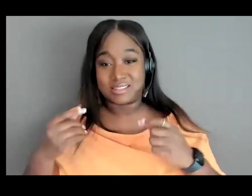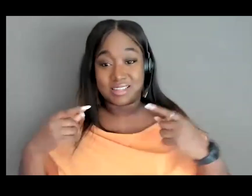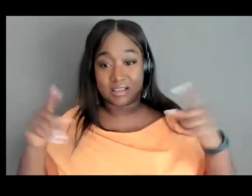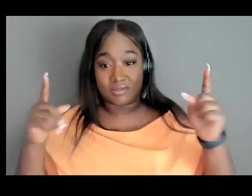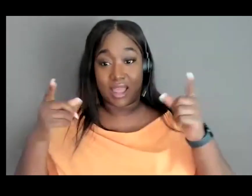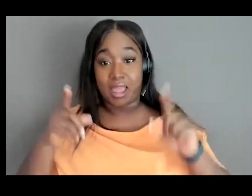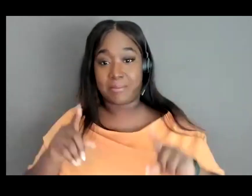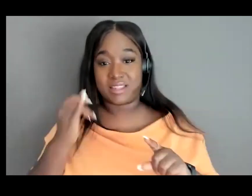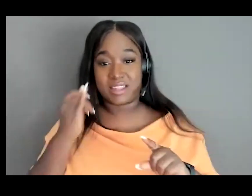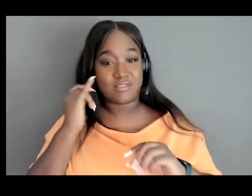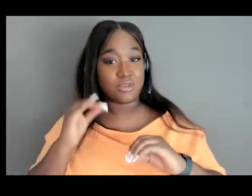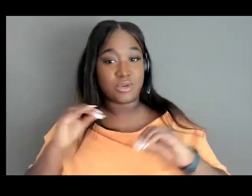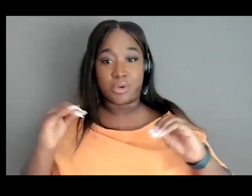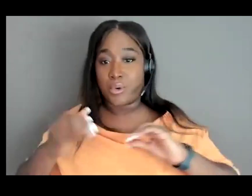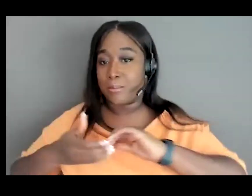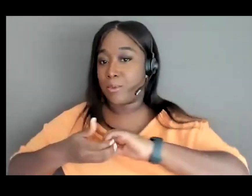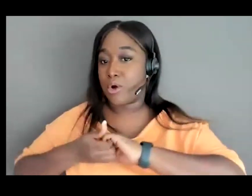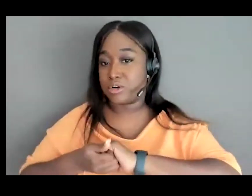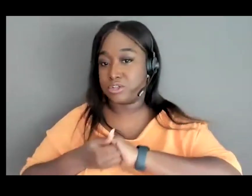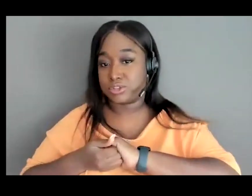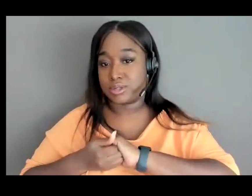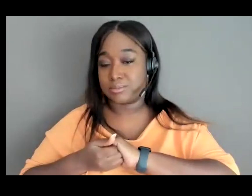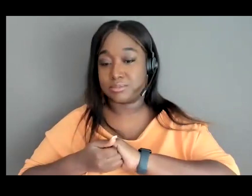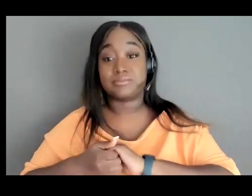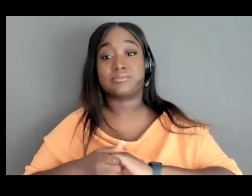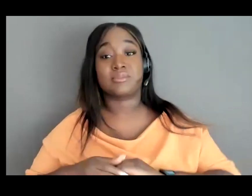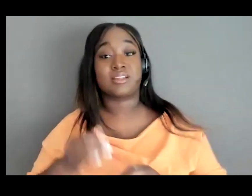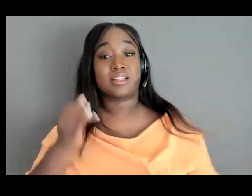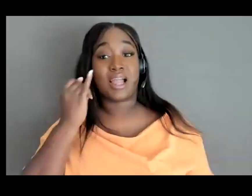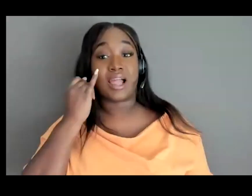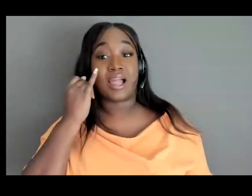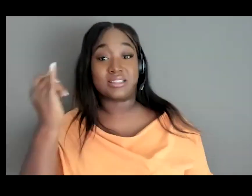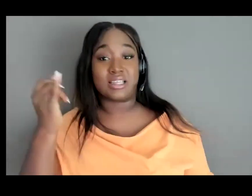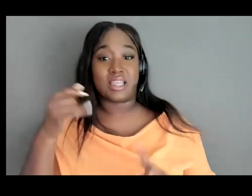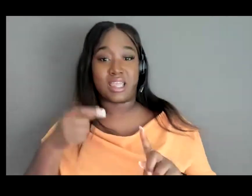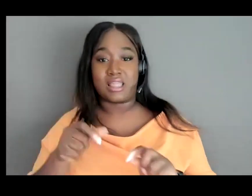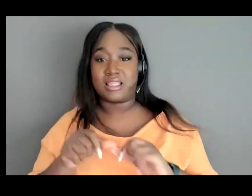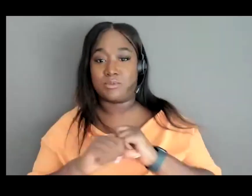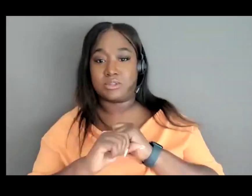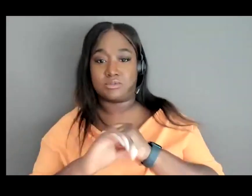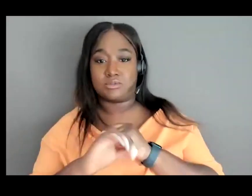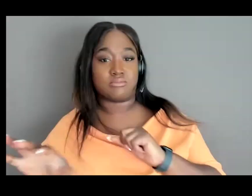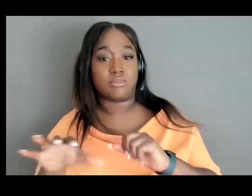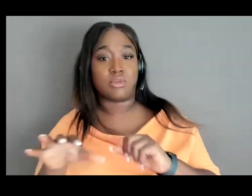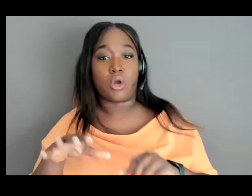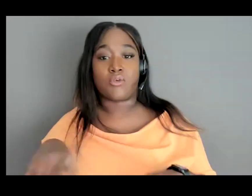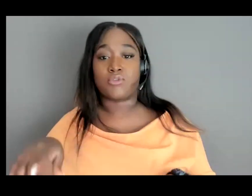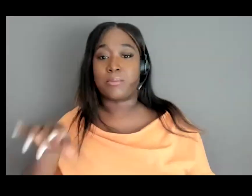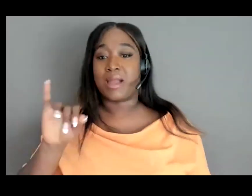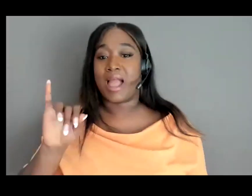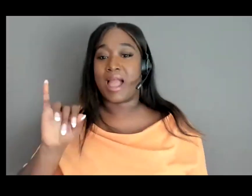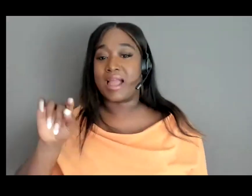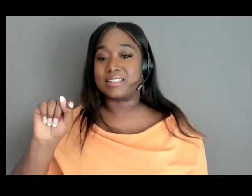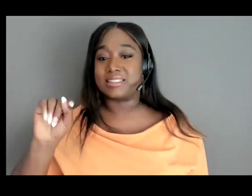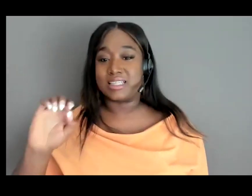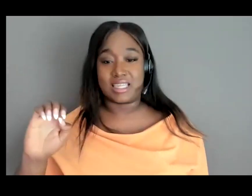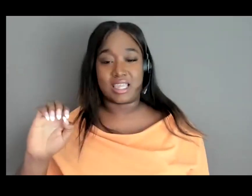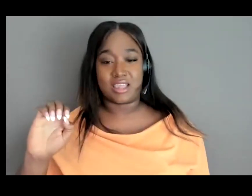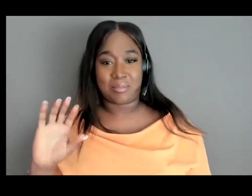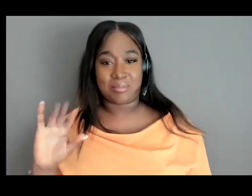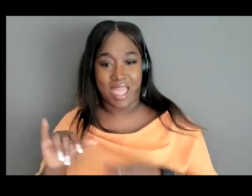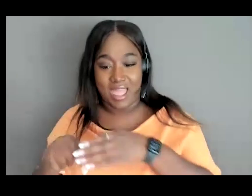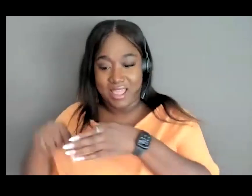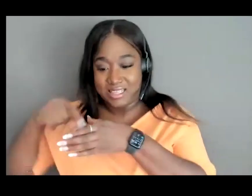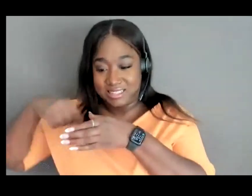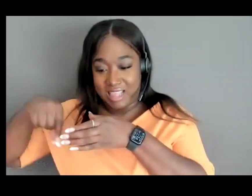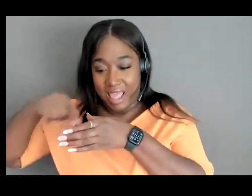without partnerships. And one thing that idea is being pushed at ITE, I'm glad to see, is get out of the